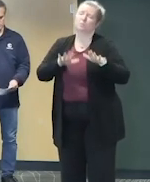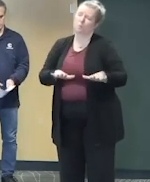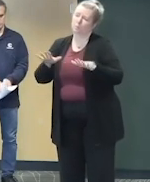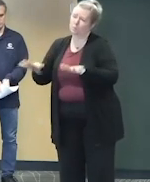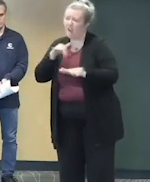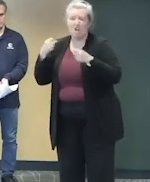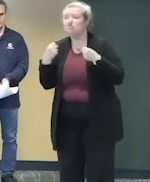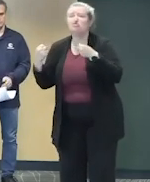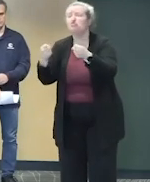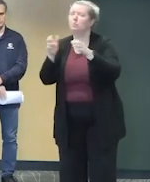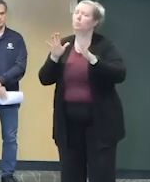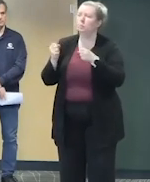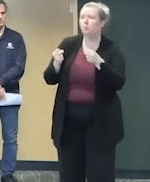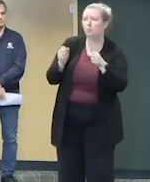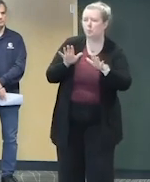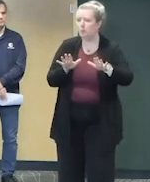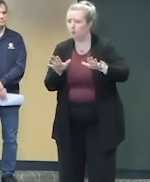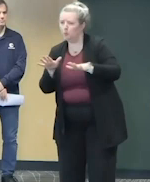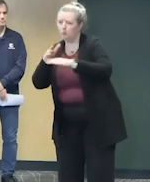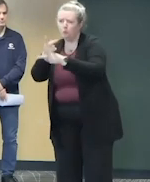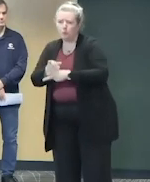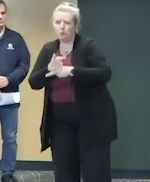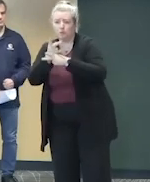Reference the move-over law.